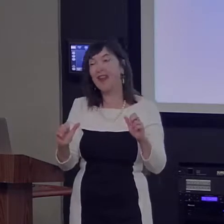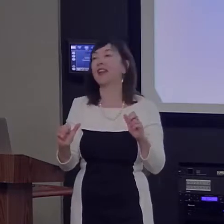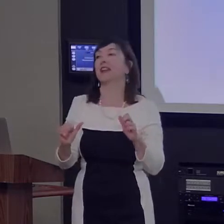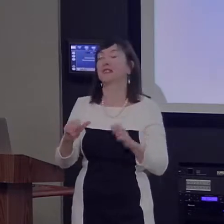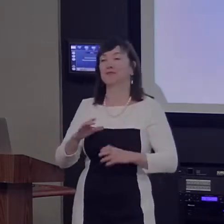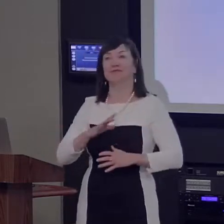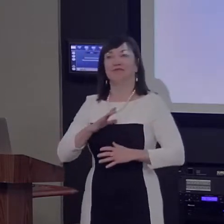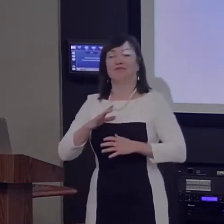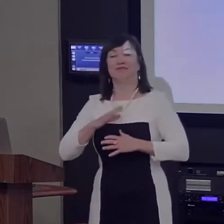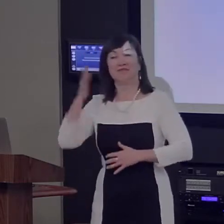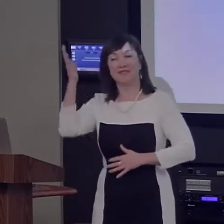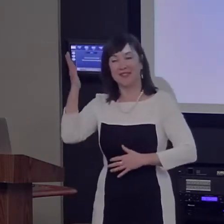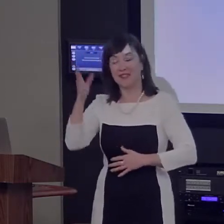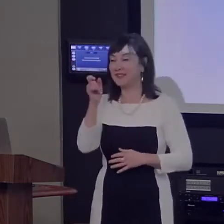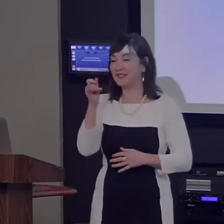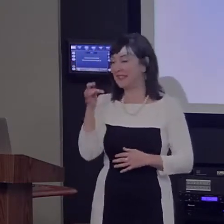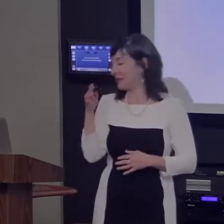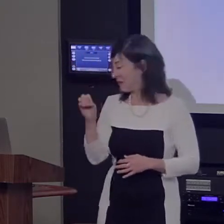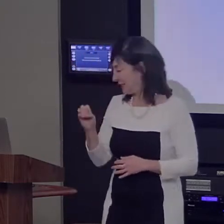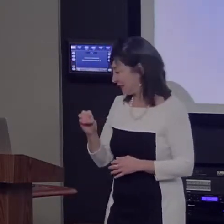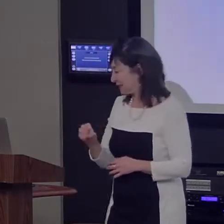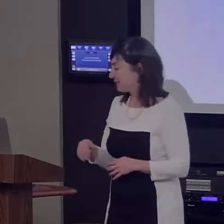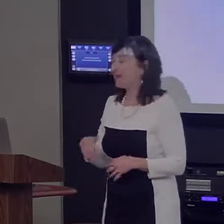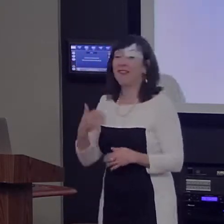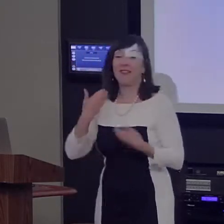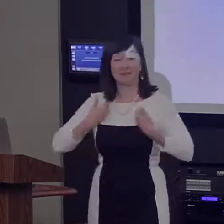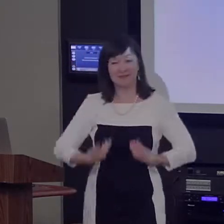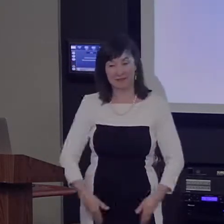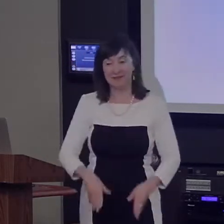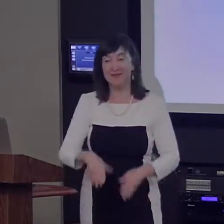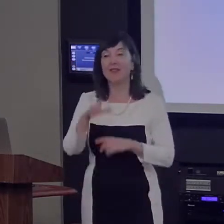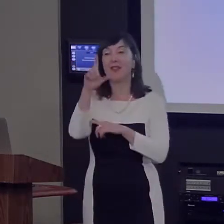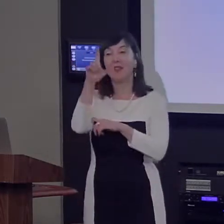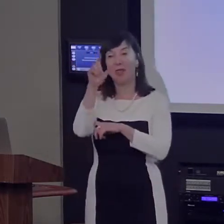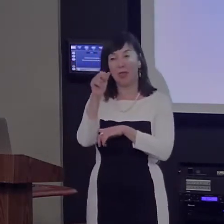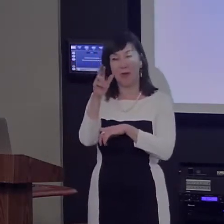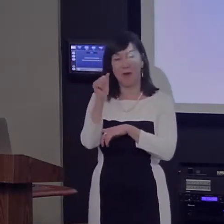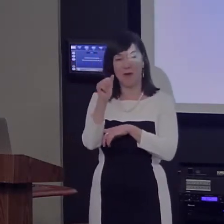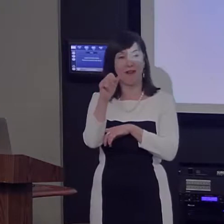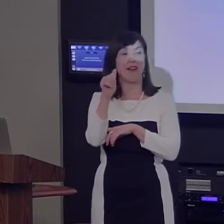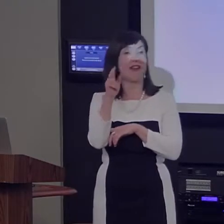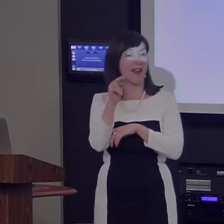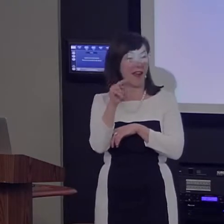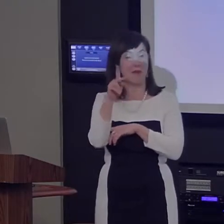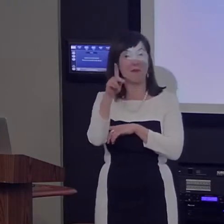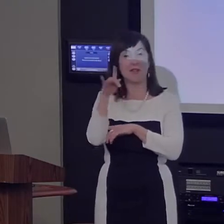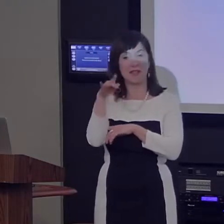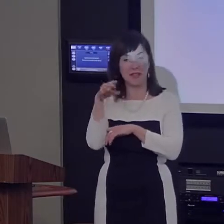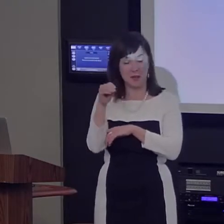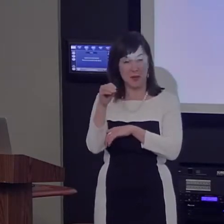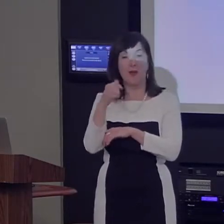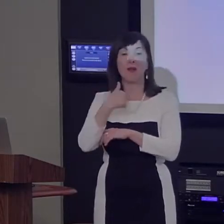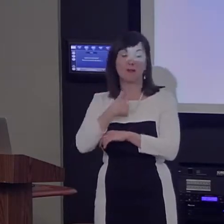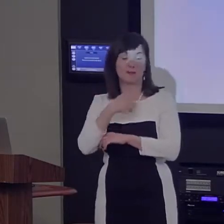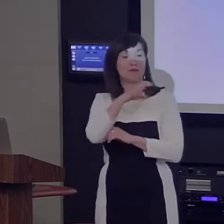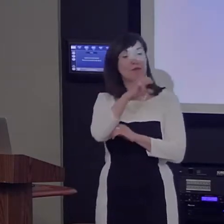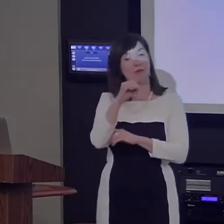to the new lecture series for the PEN program, the PhD in Educational Neuroscience